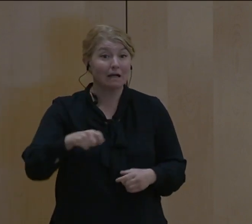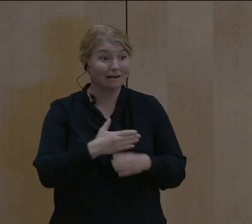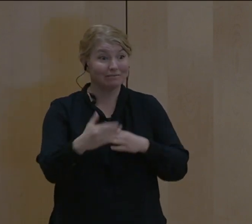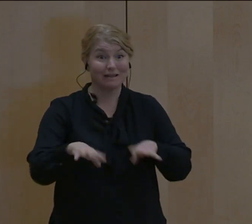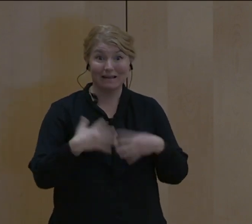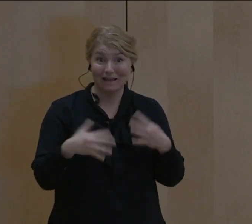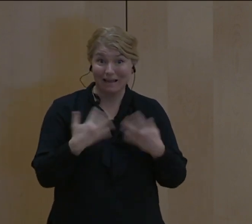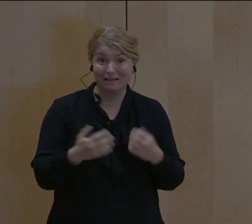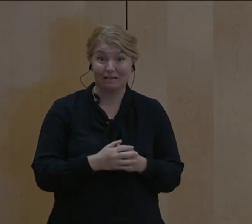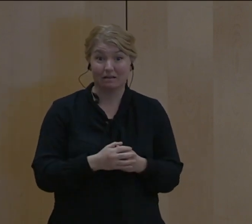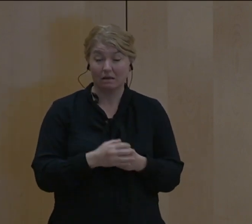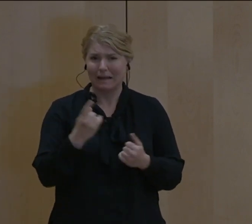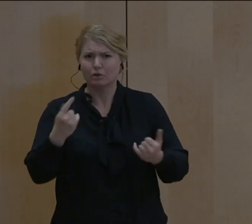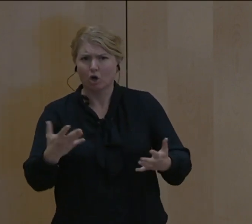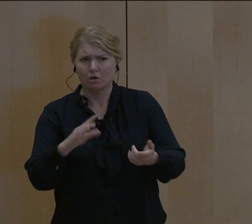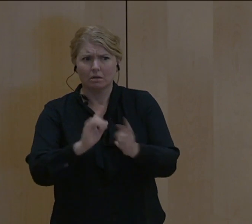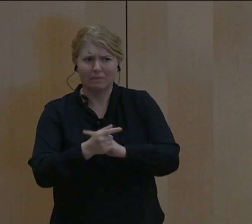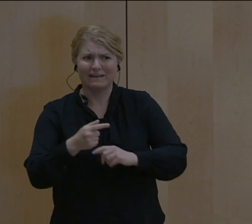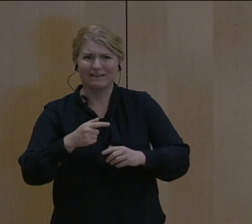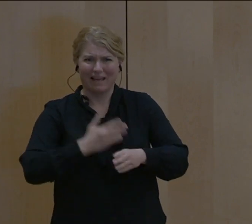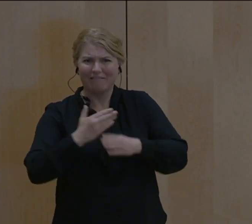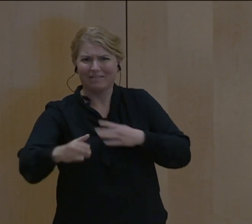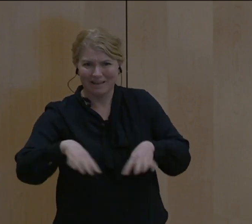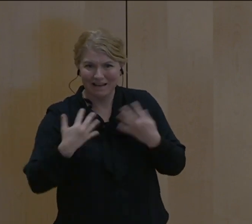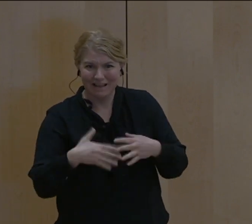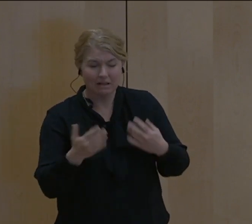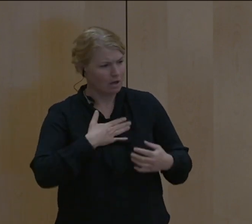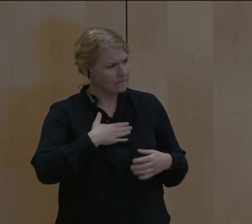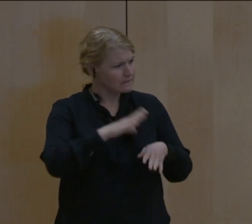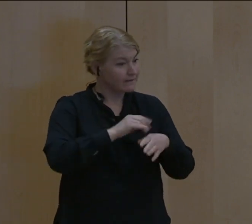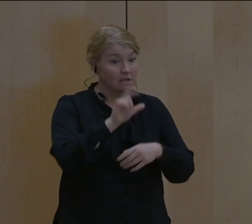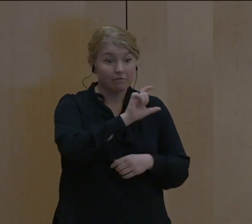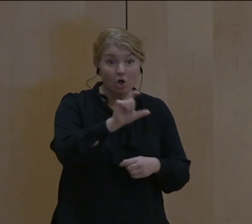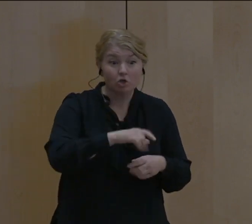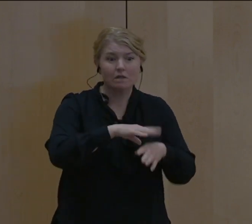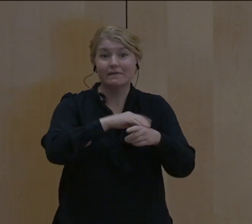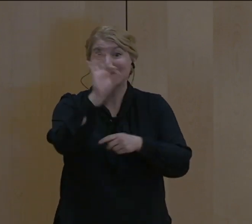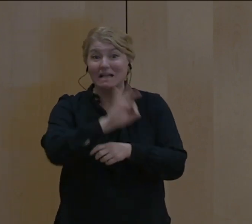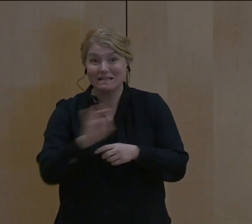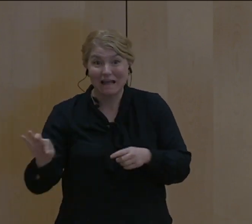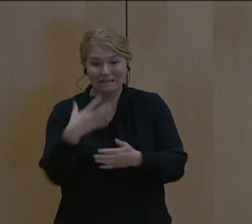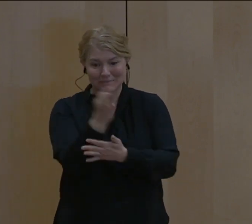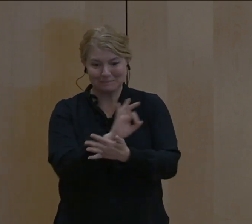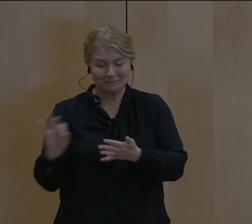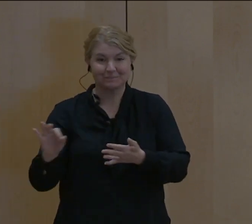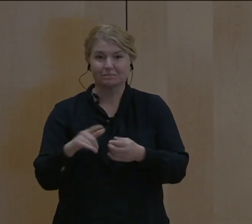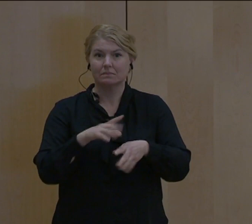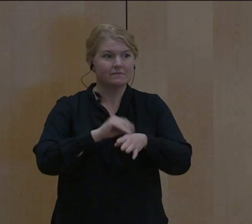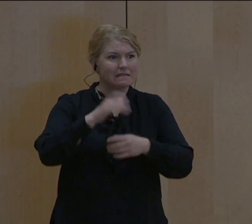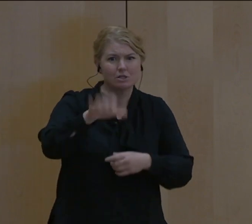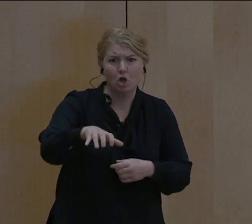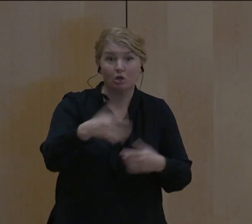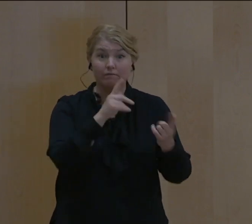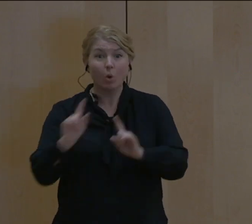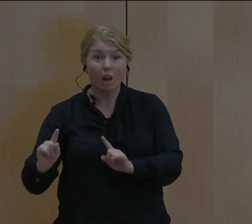Swedish companies, the Swedish state and your people to participate in this historic project. Ukraine